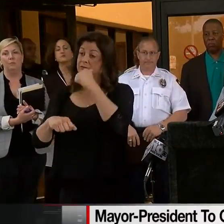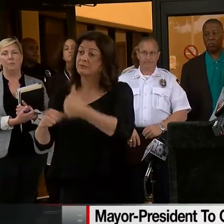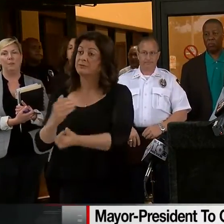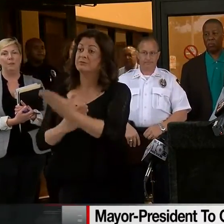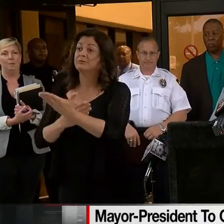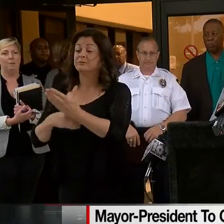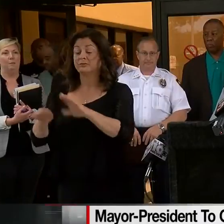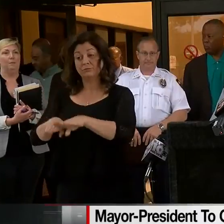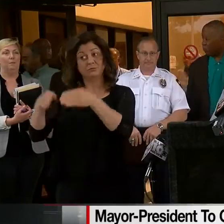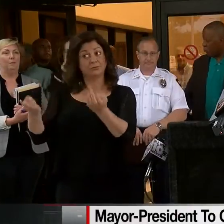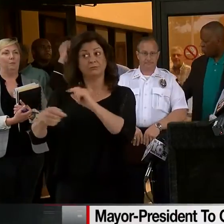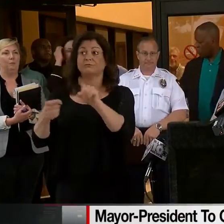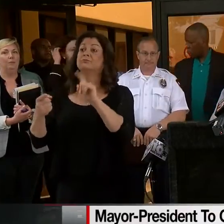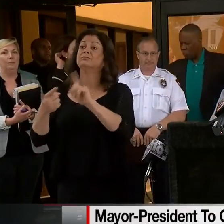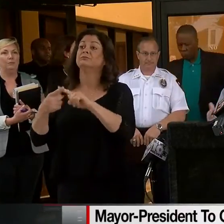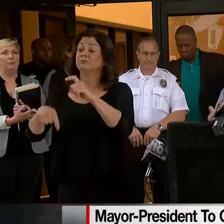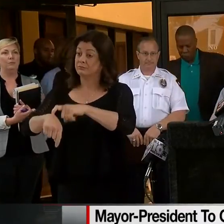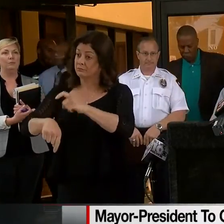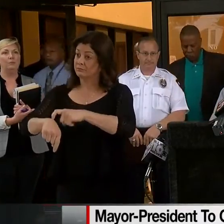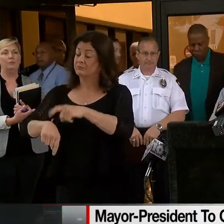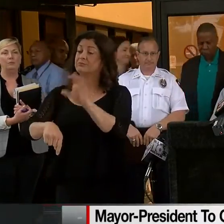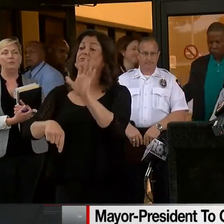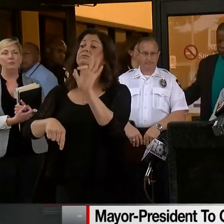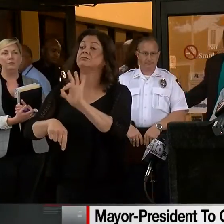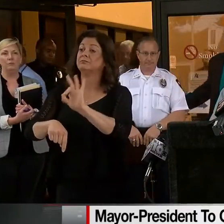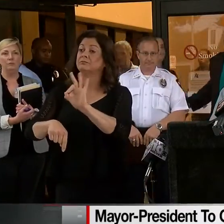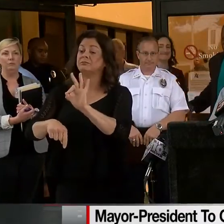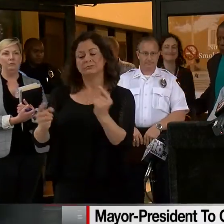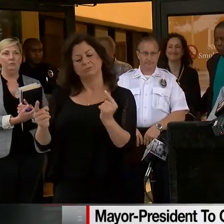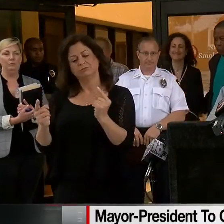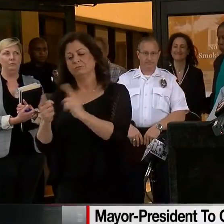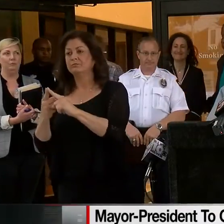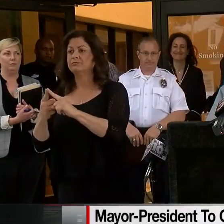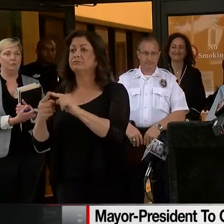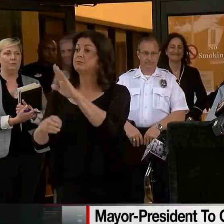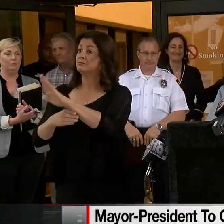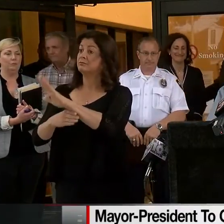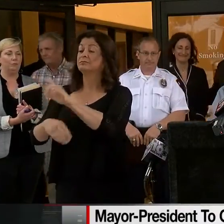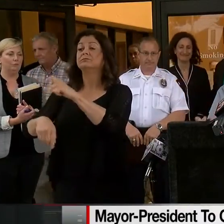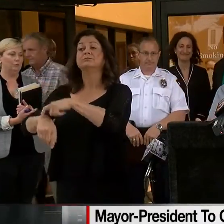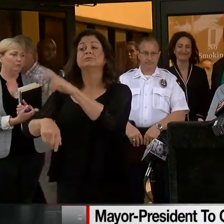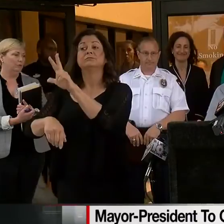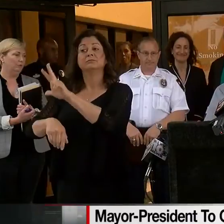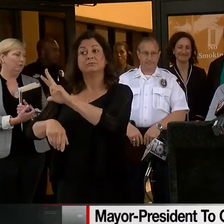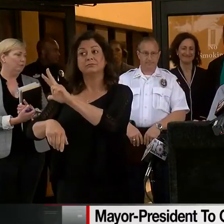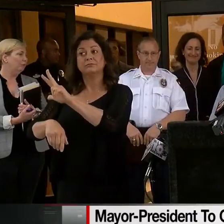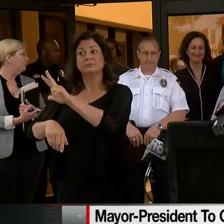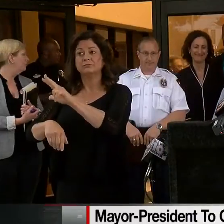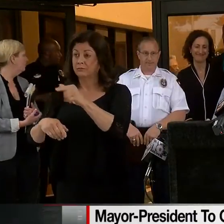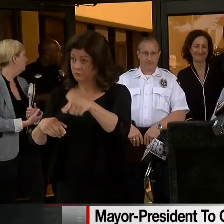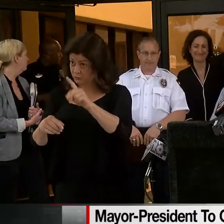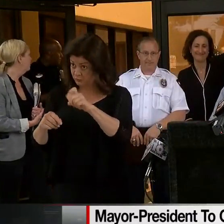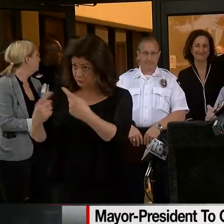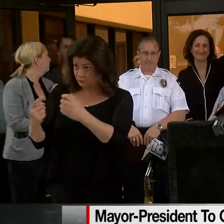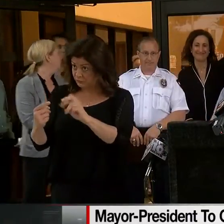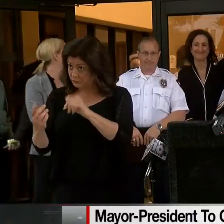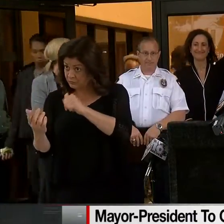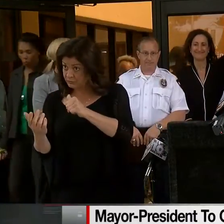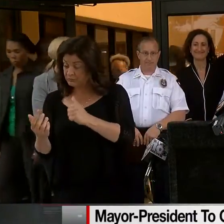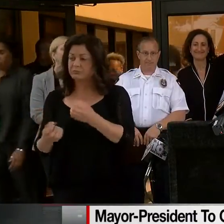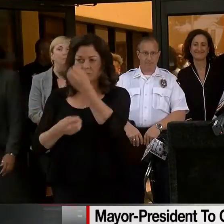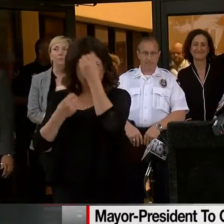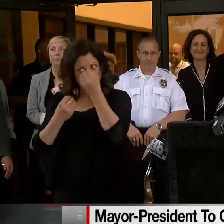p.m. We're going to talk about a little bit about what that criteria is for folks who are wondering if they should or should not go. We've got a